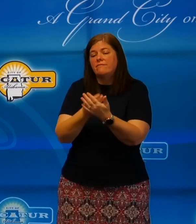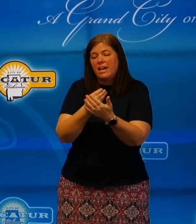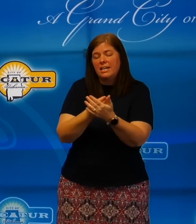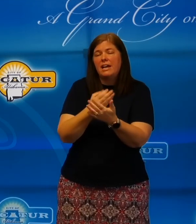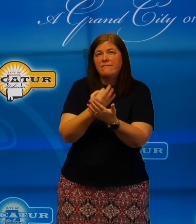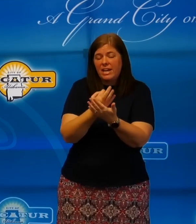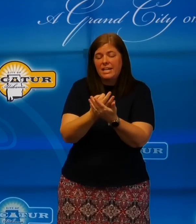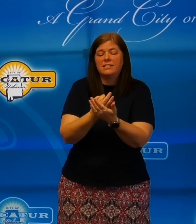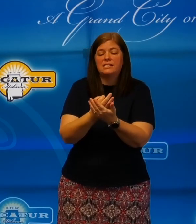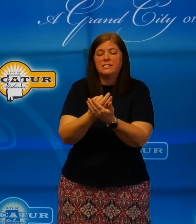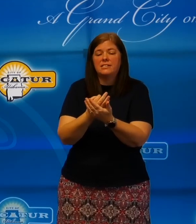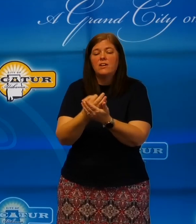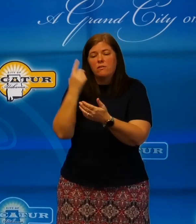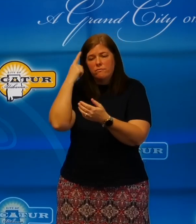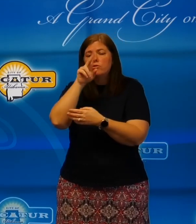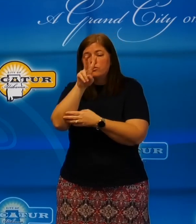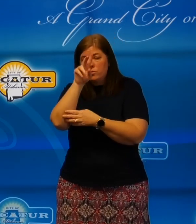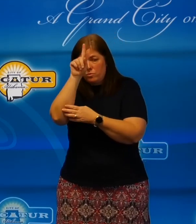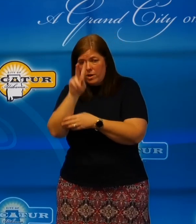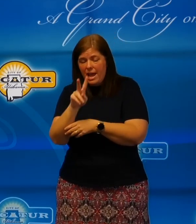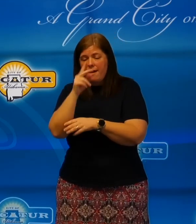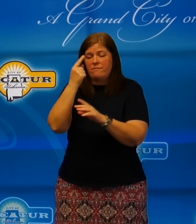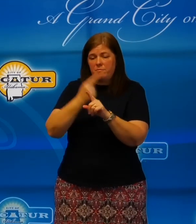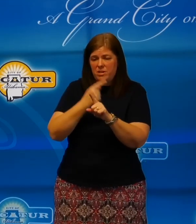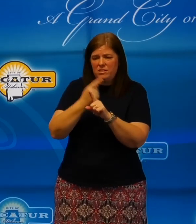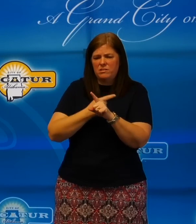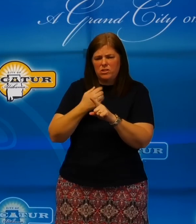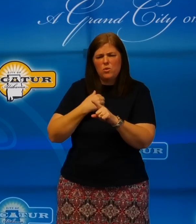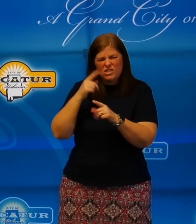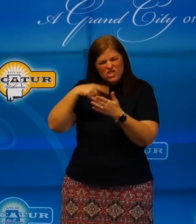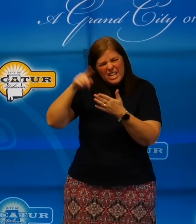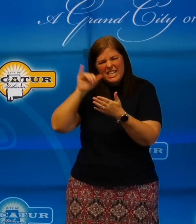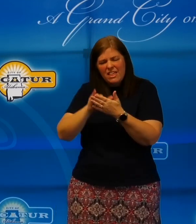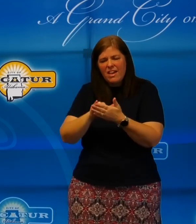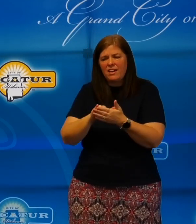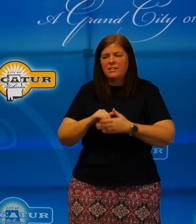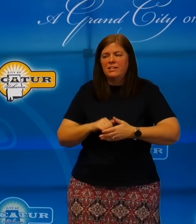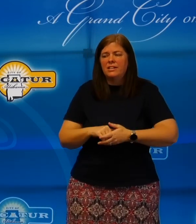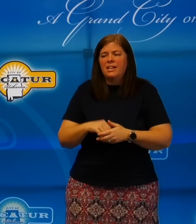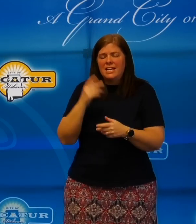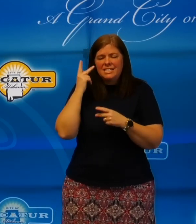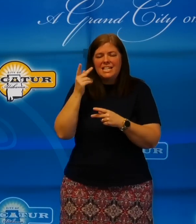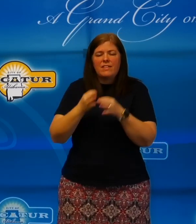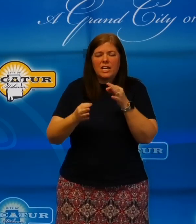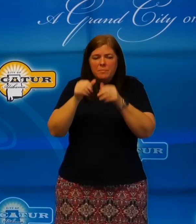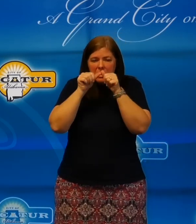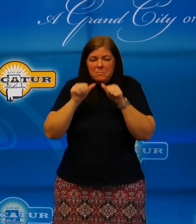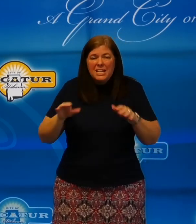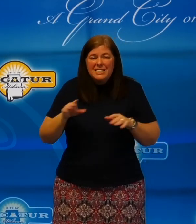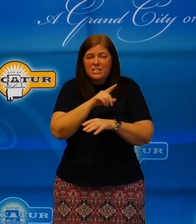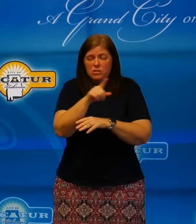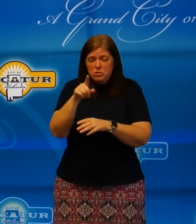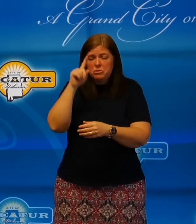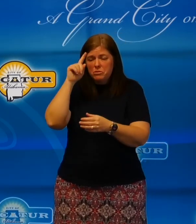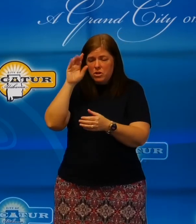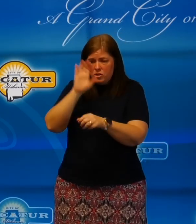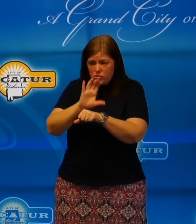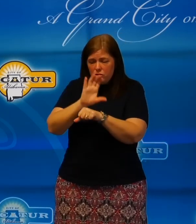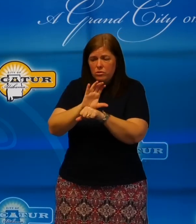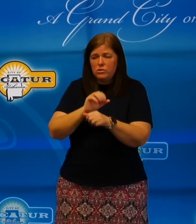months. So look into that, and that could be a benefit and a blessing to you as churches. But more than